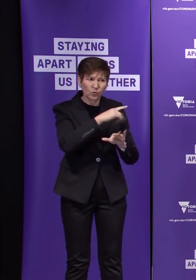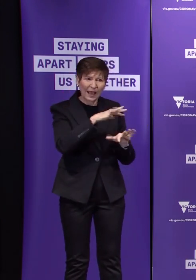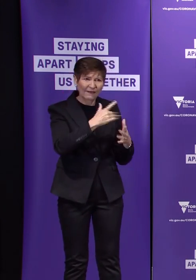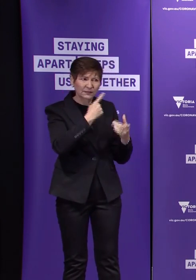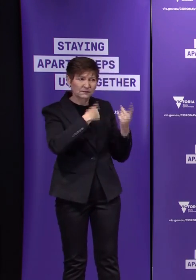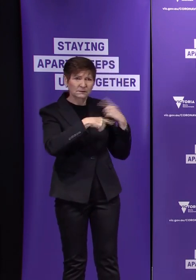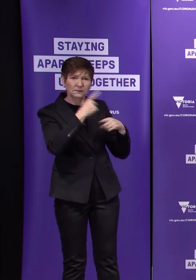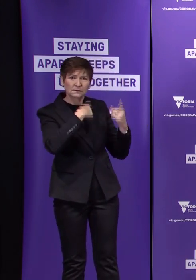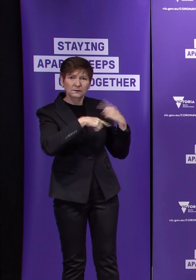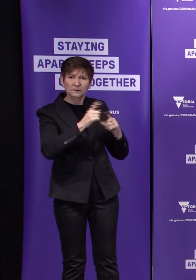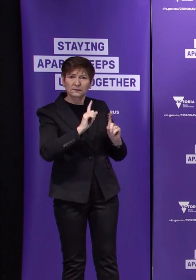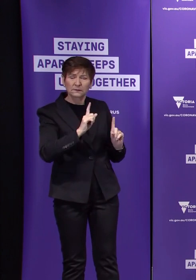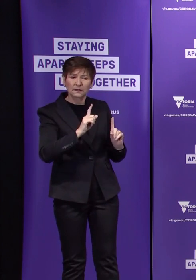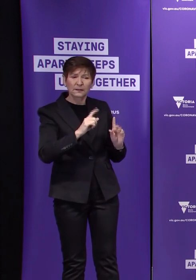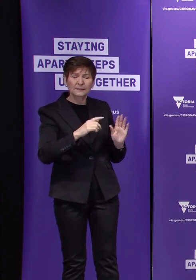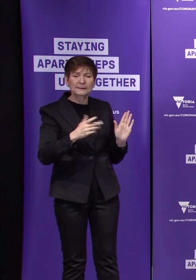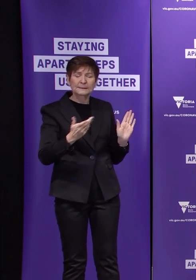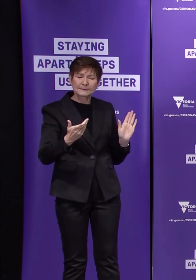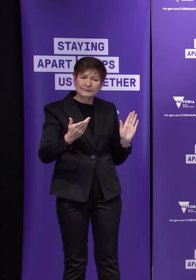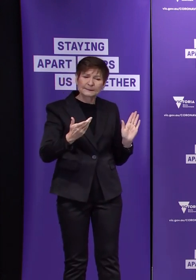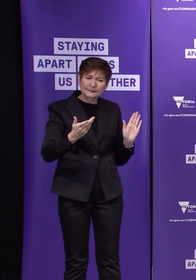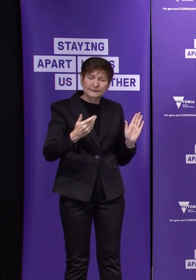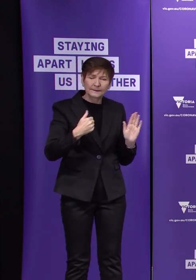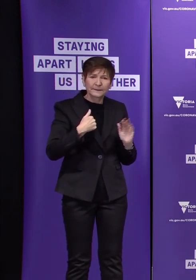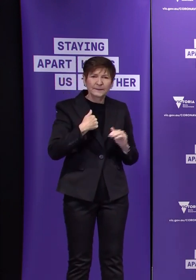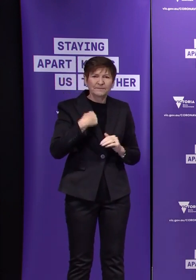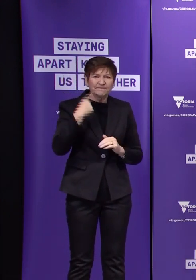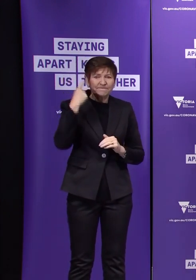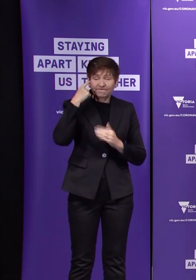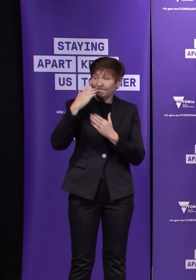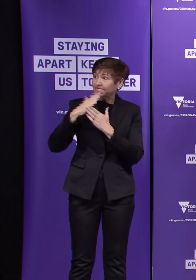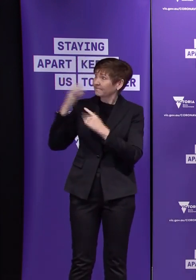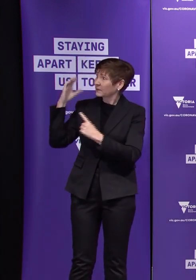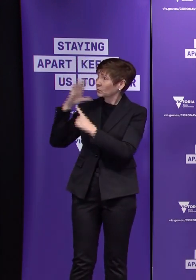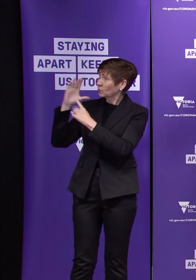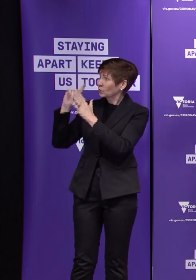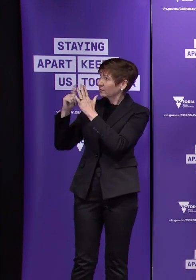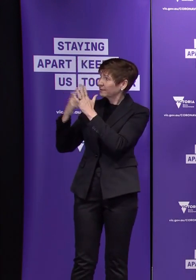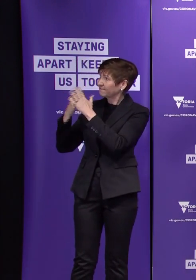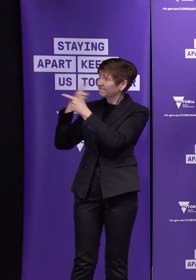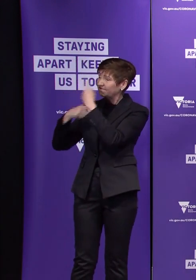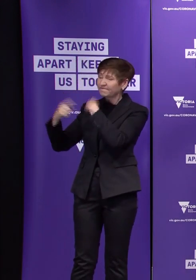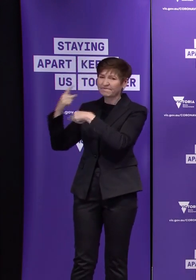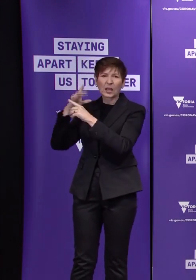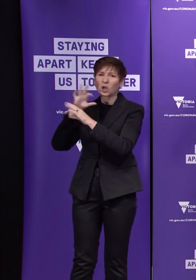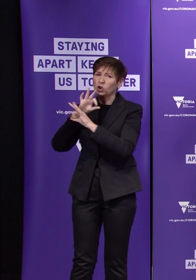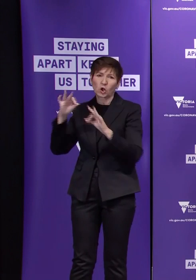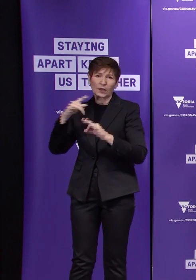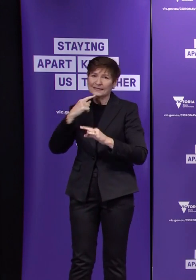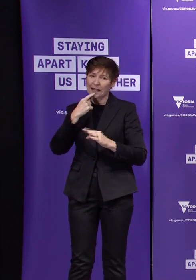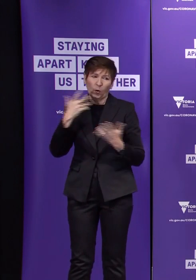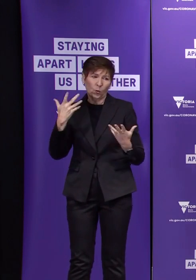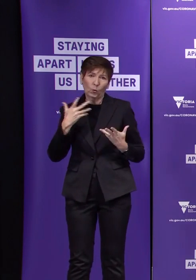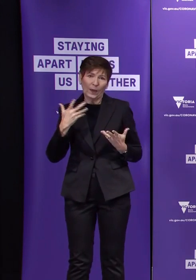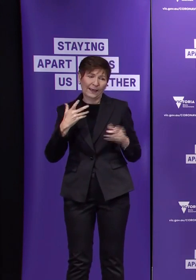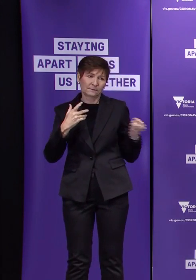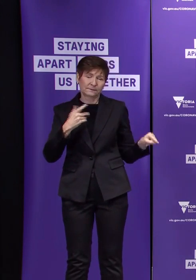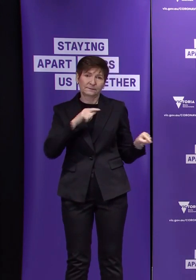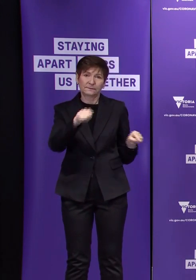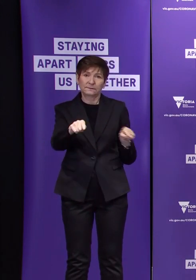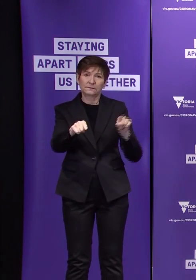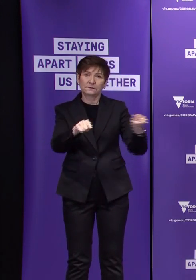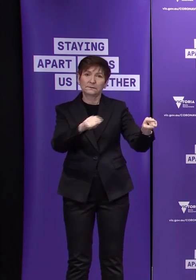I'm sure I may have said that, but I think that is essentially advice from the Chief Health Officer. I'm happy to have a discussion with him, as well as